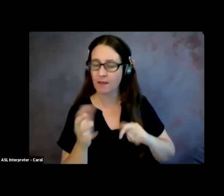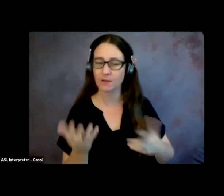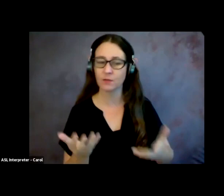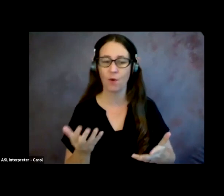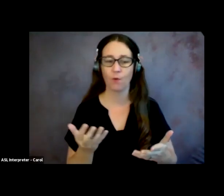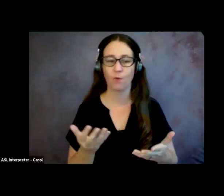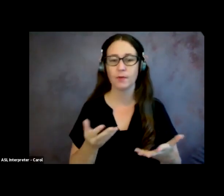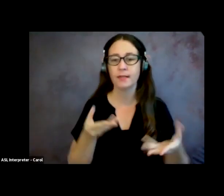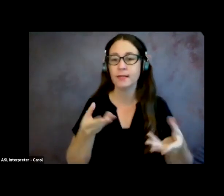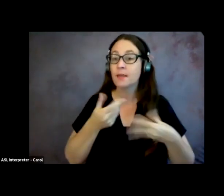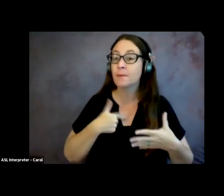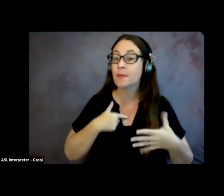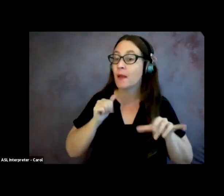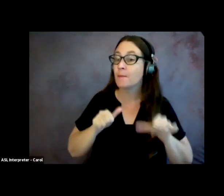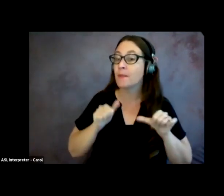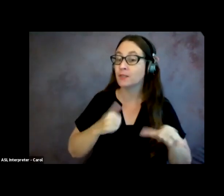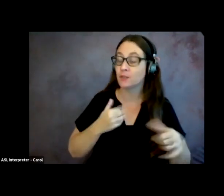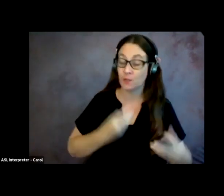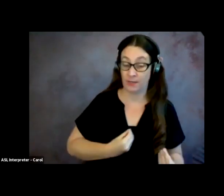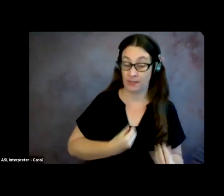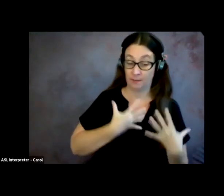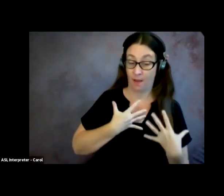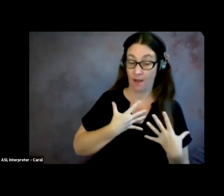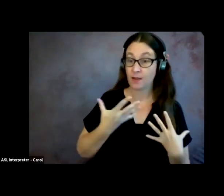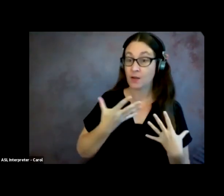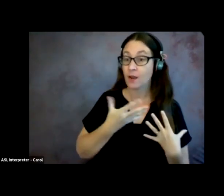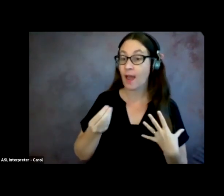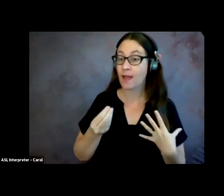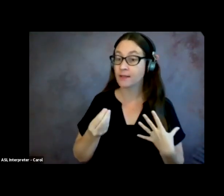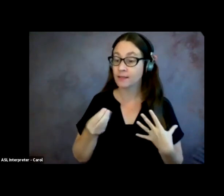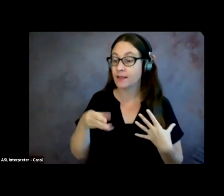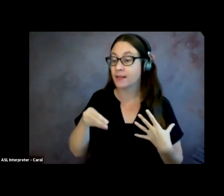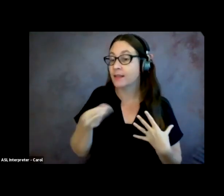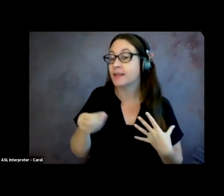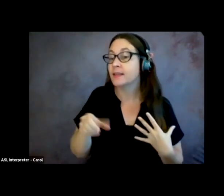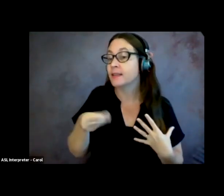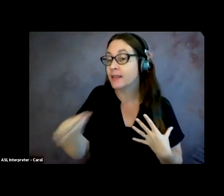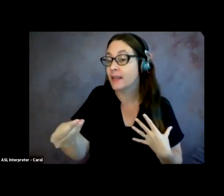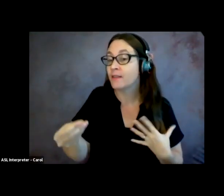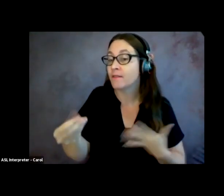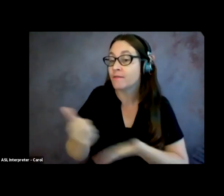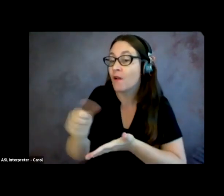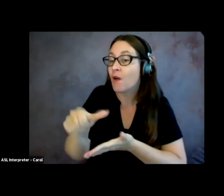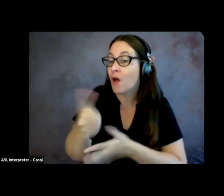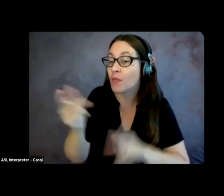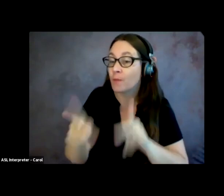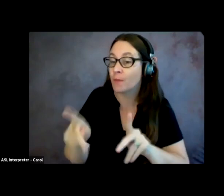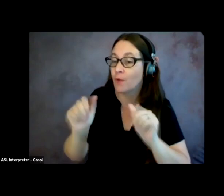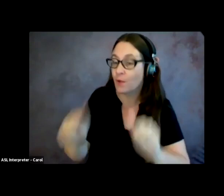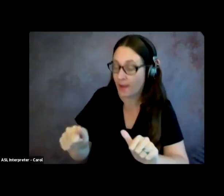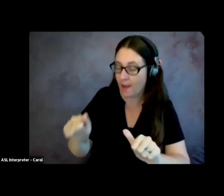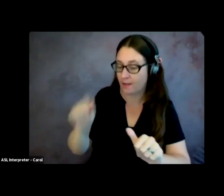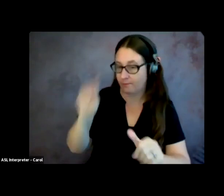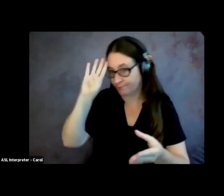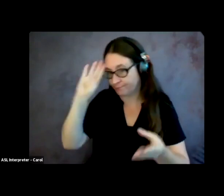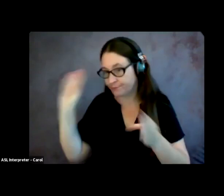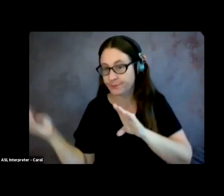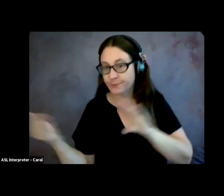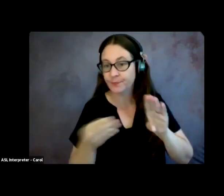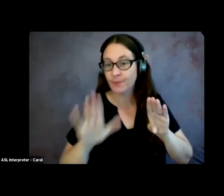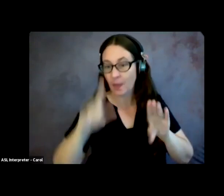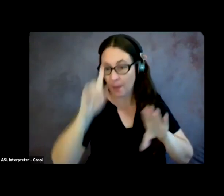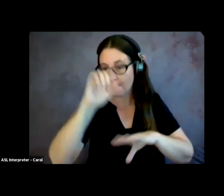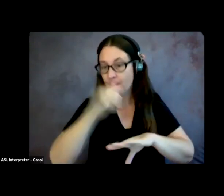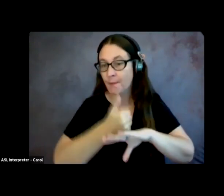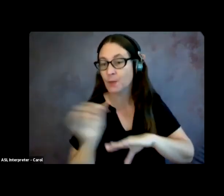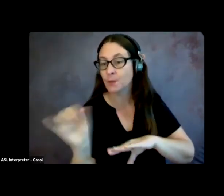to inspire and plant the seed for others so that they have the power to shift their mindset too. Here are my